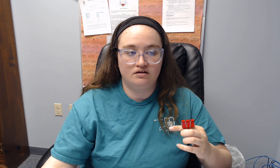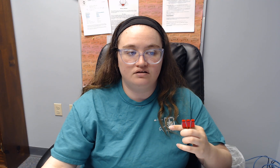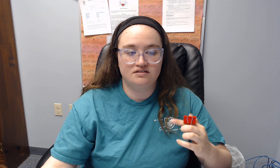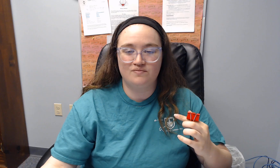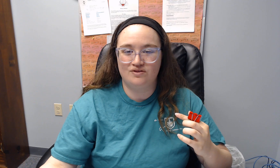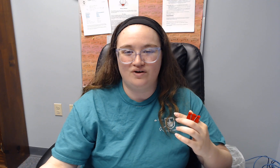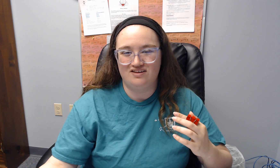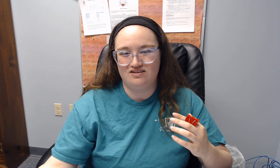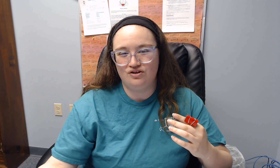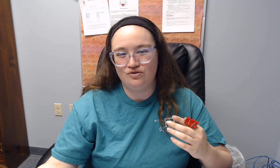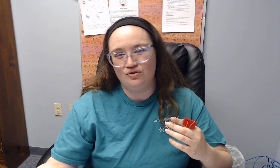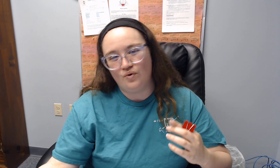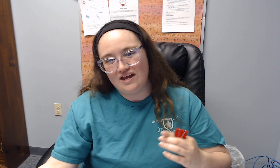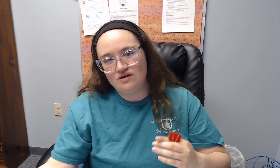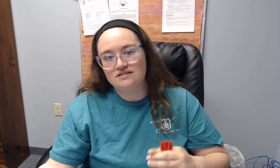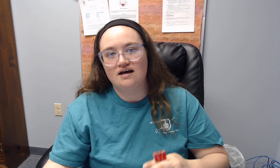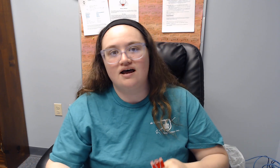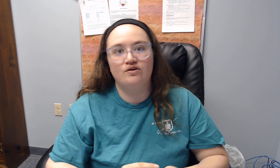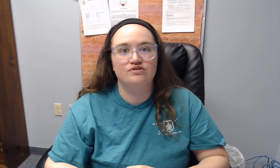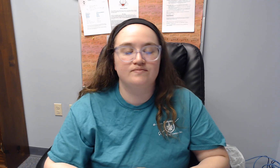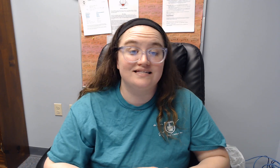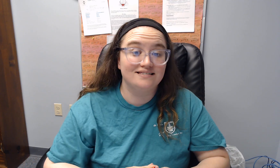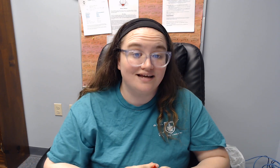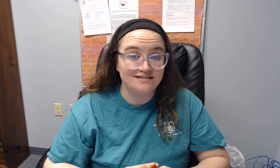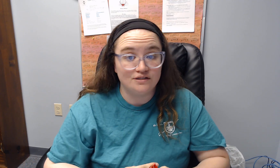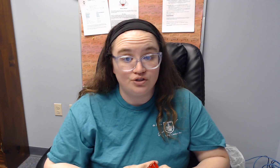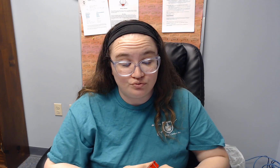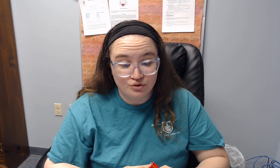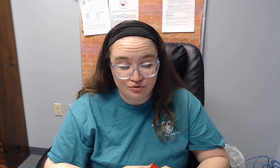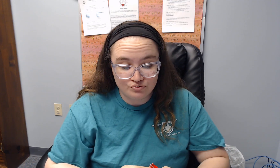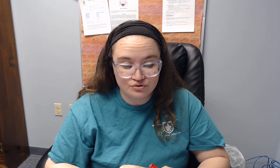some of the way you sign, or some of the signs that you use.